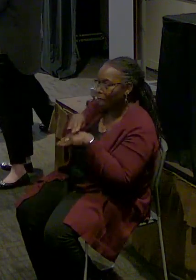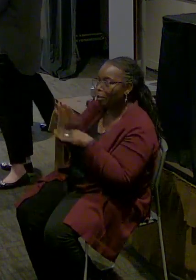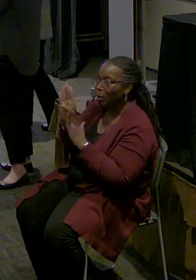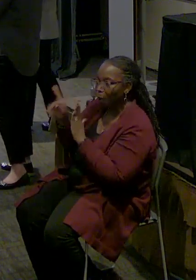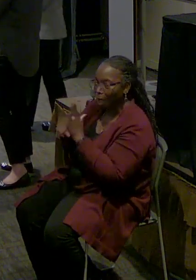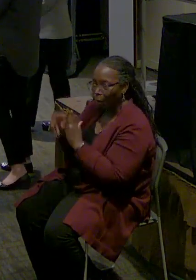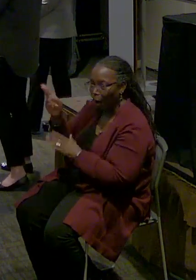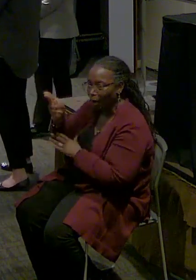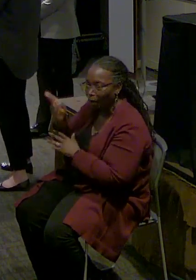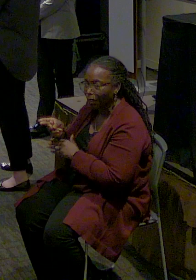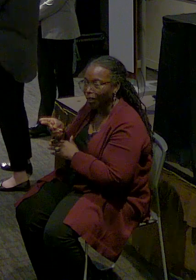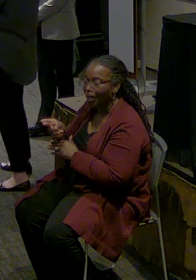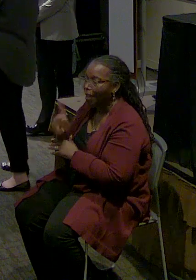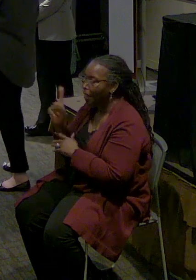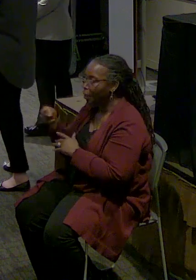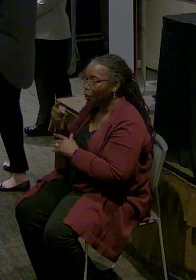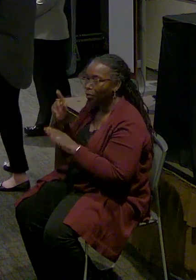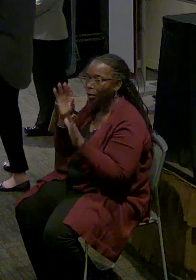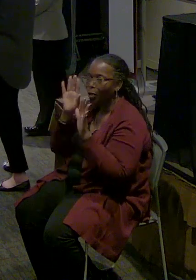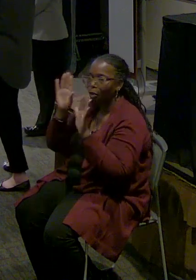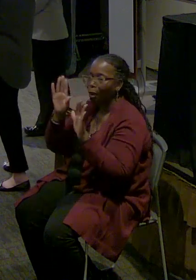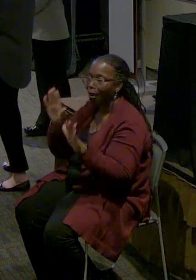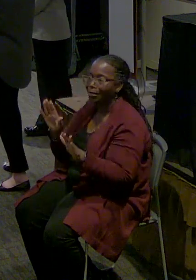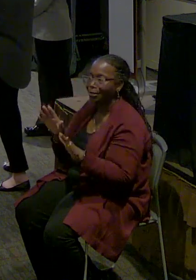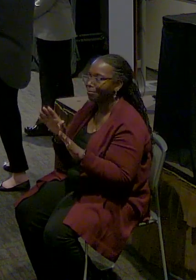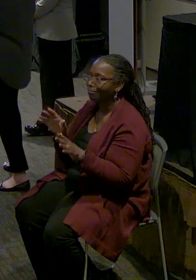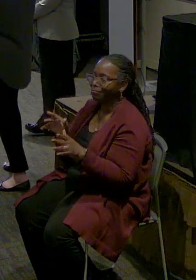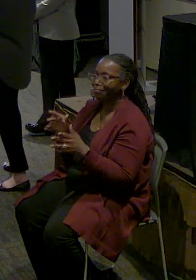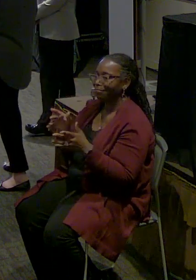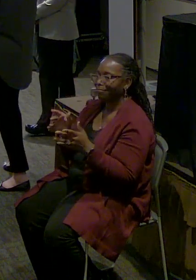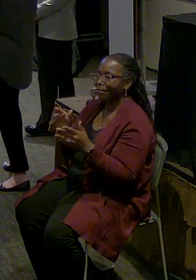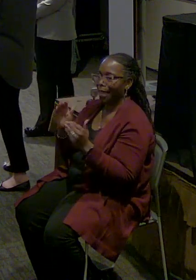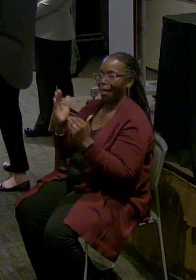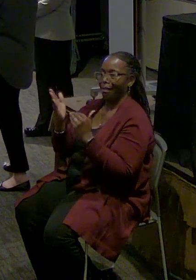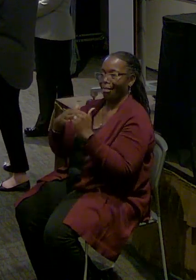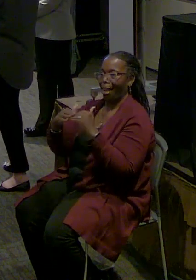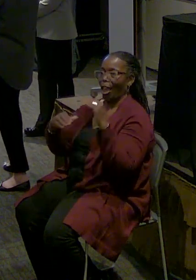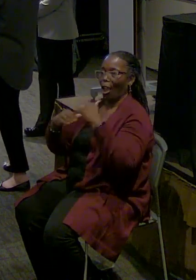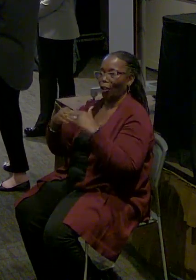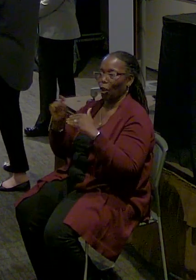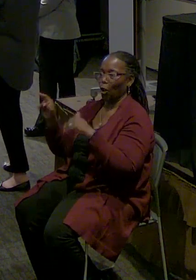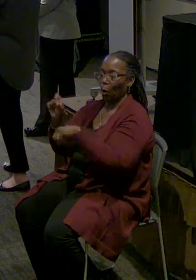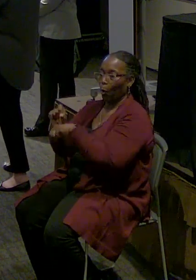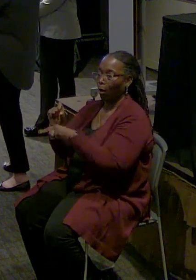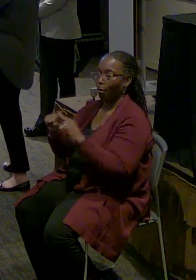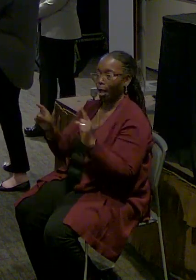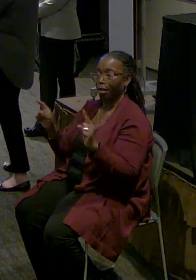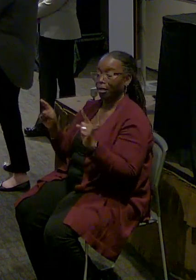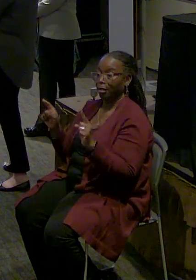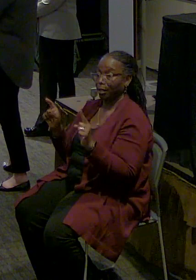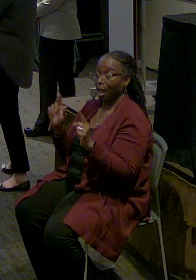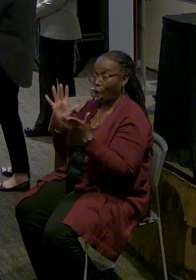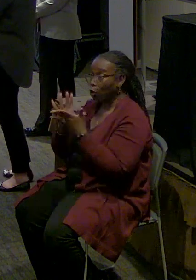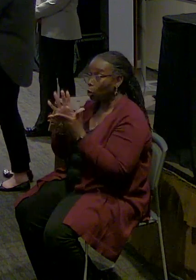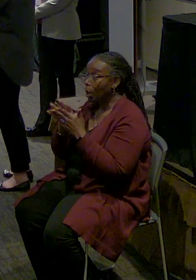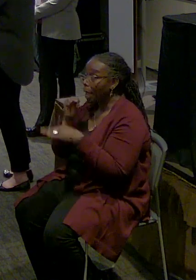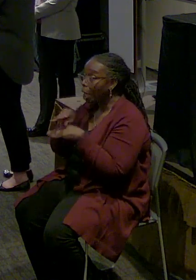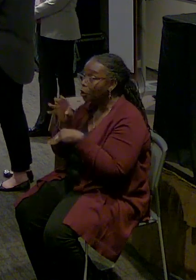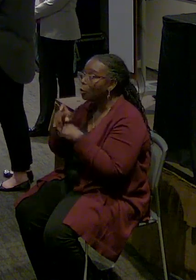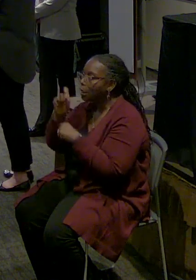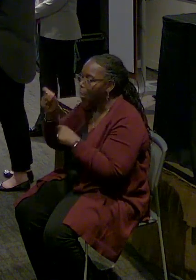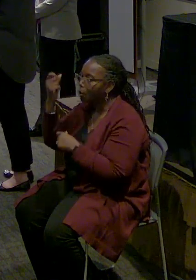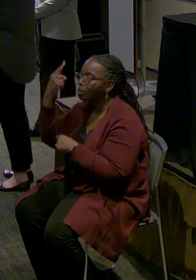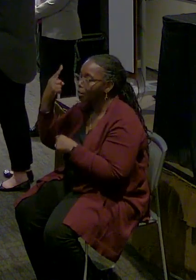background. That's always been a great layer to her in her work. But our school counselors need